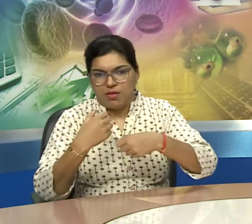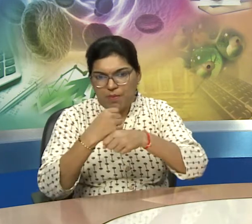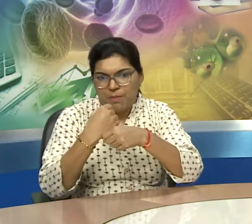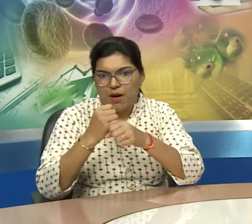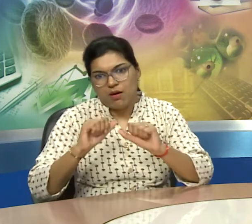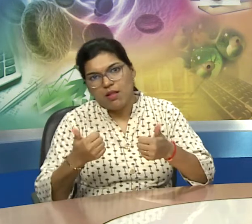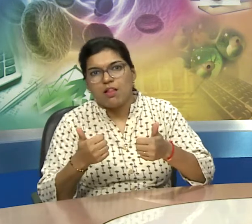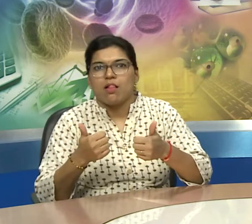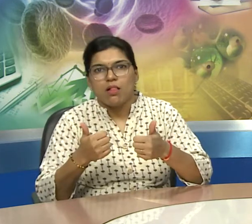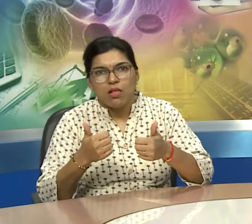And